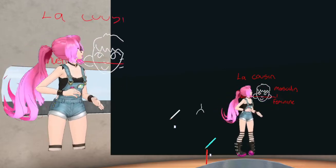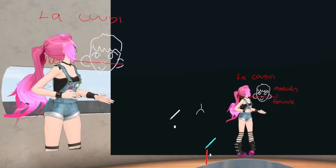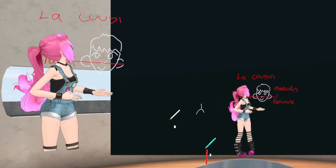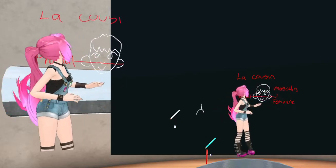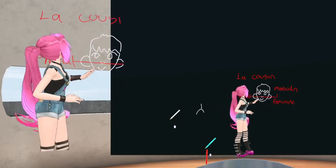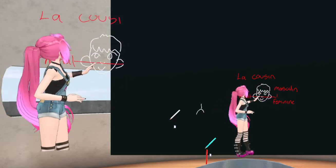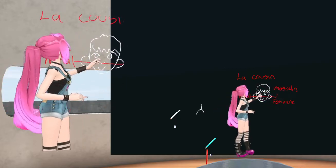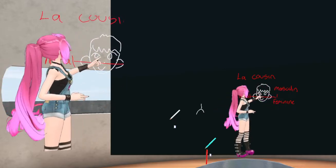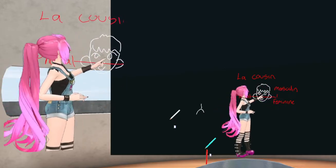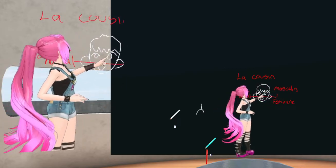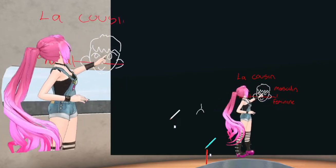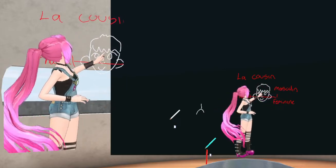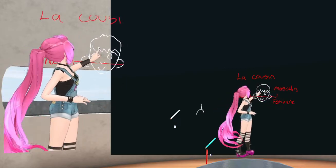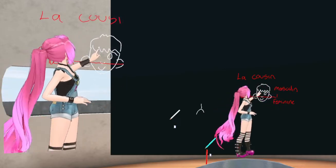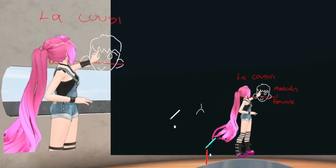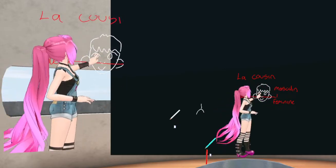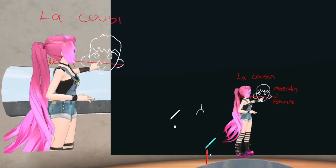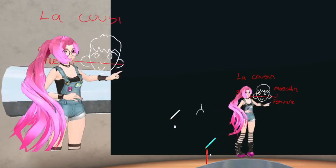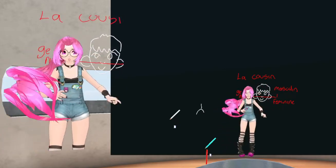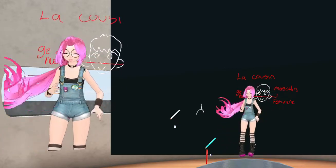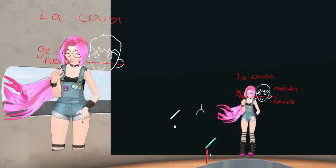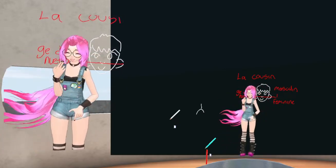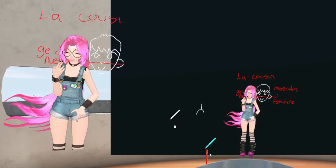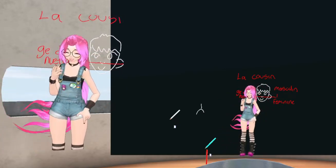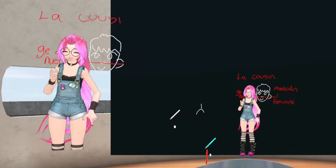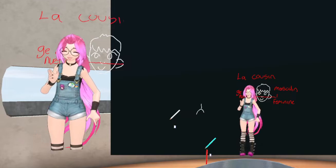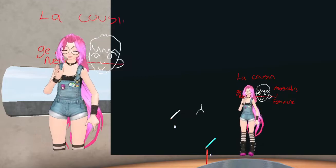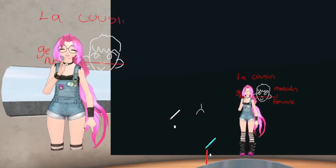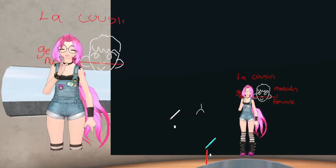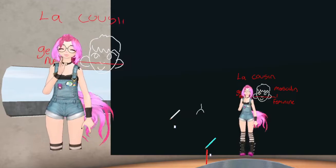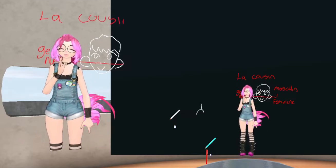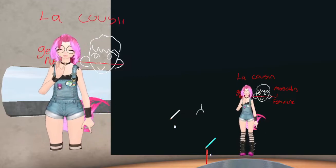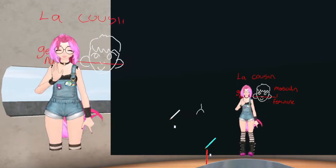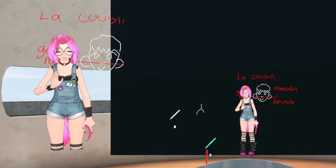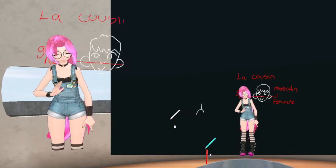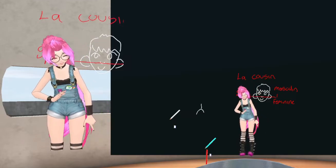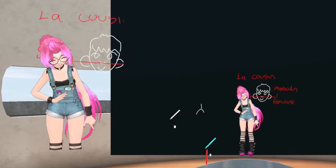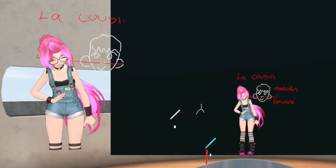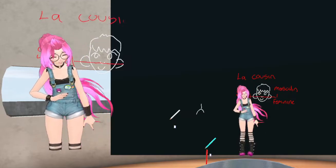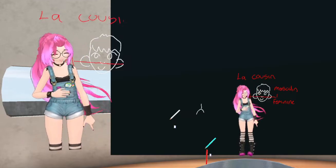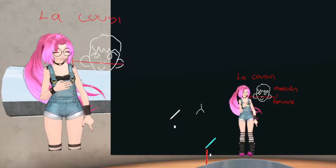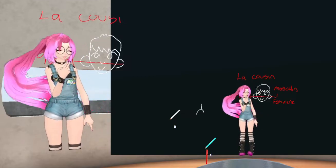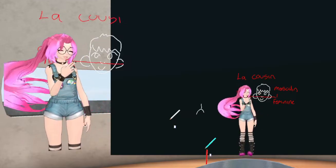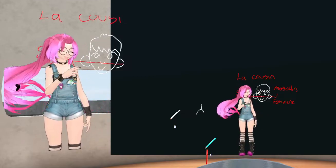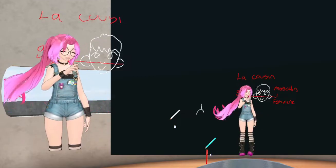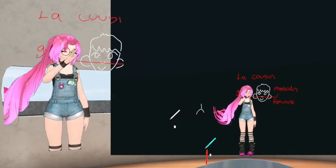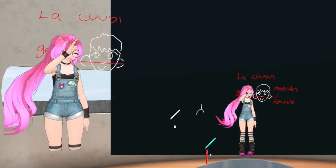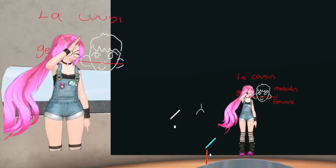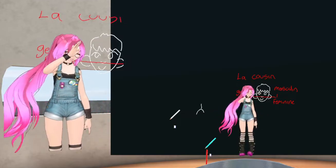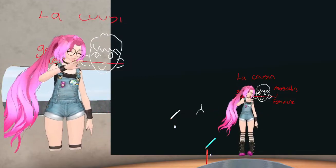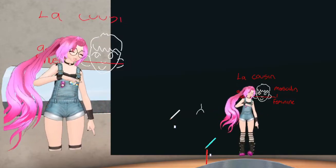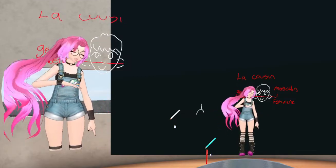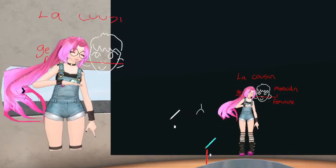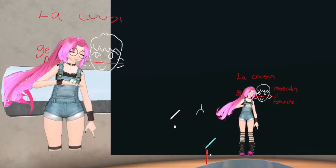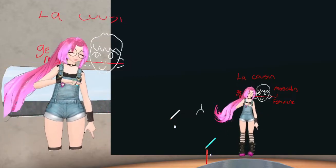Excuse me. Thank you. You could say, I saw a woman, I saw a man,